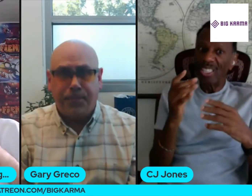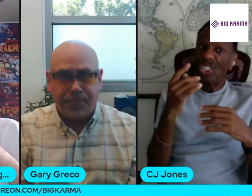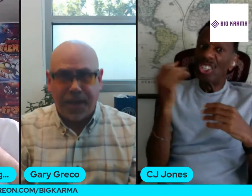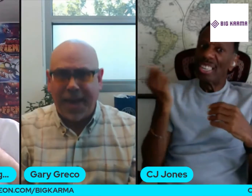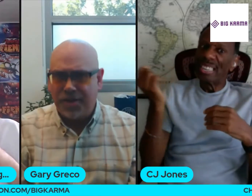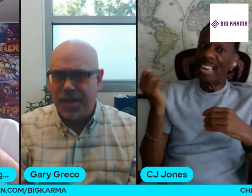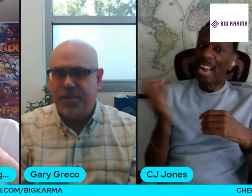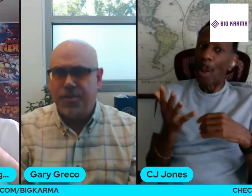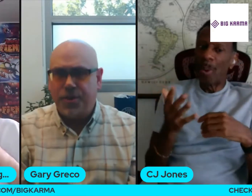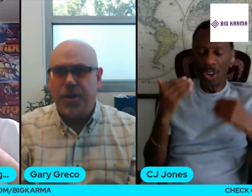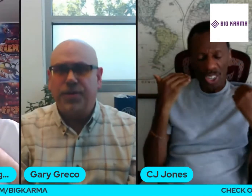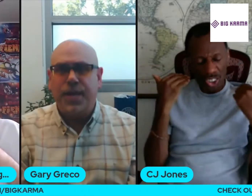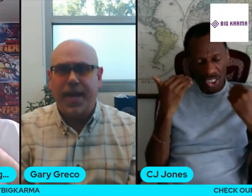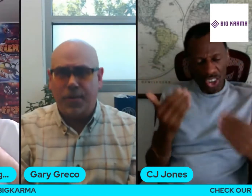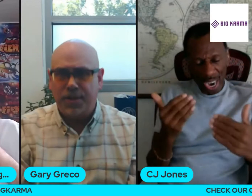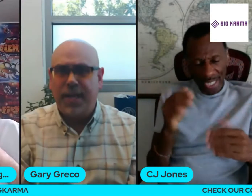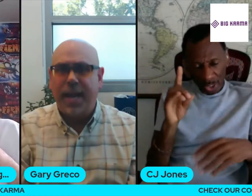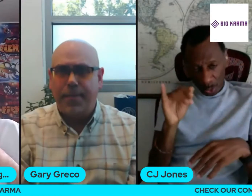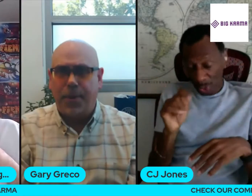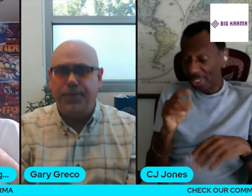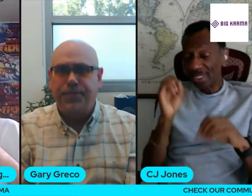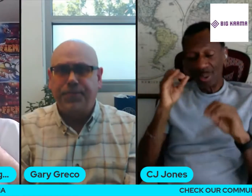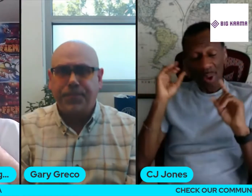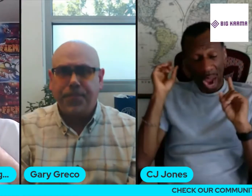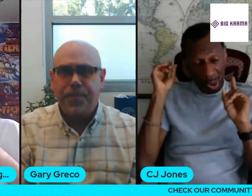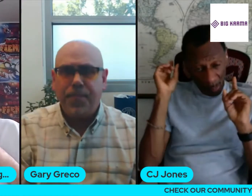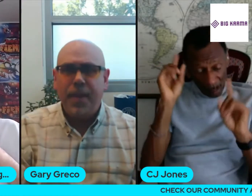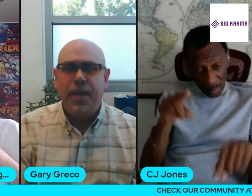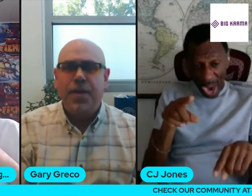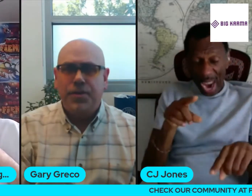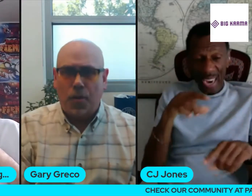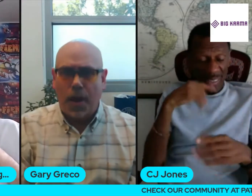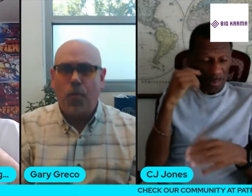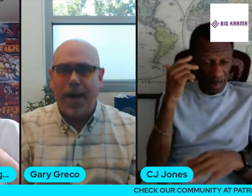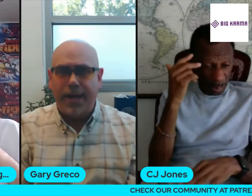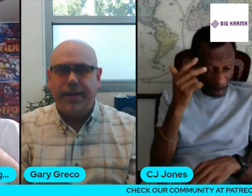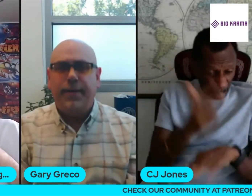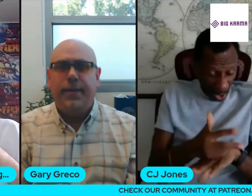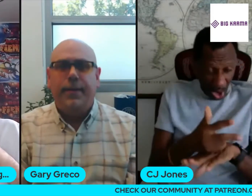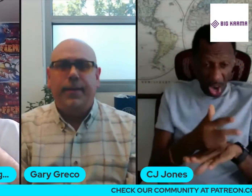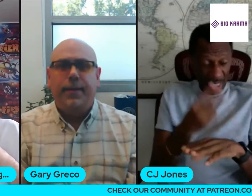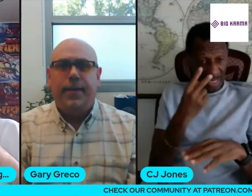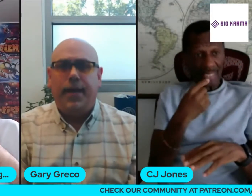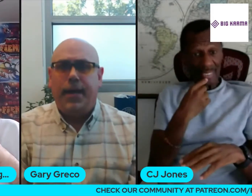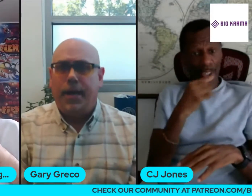and #studios, and it was a gamble. So I went,